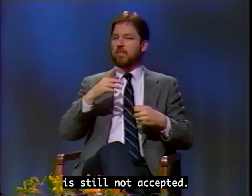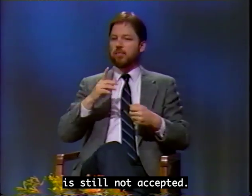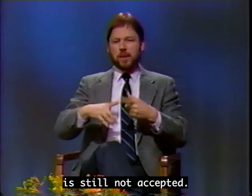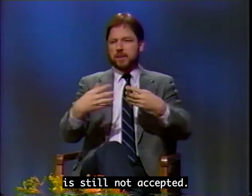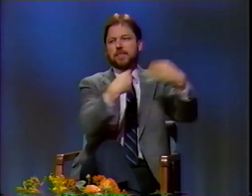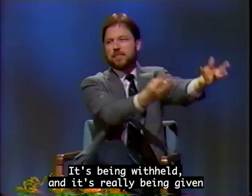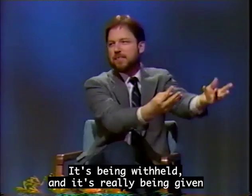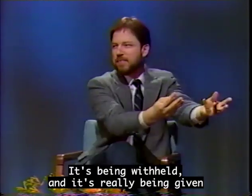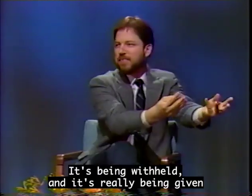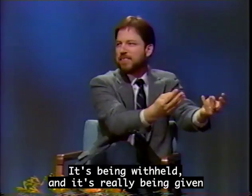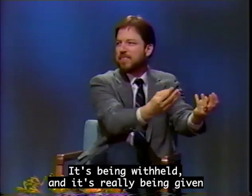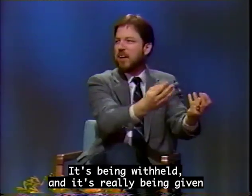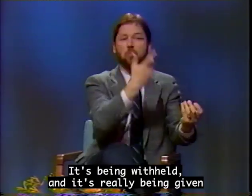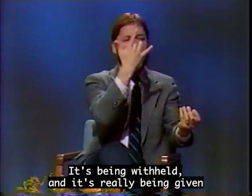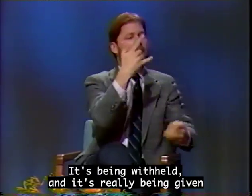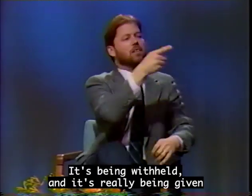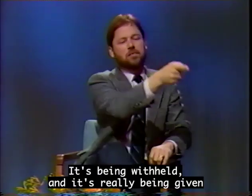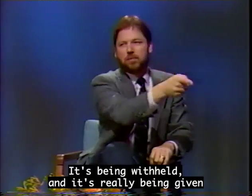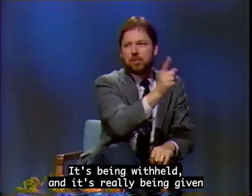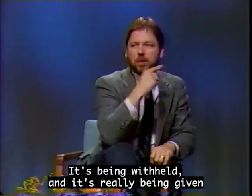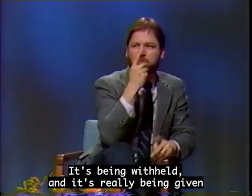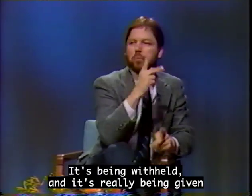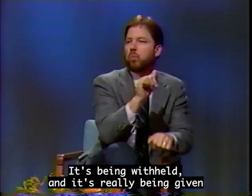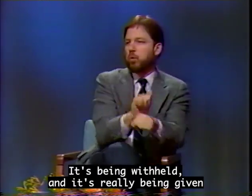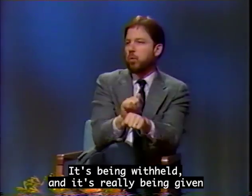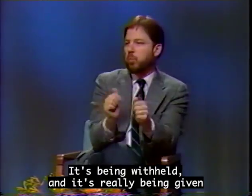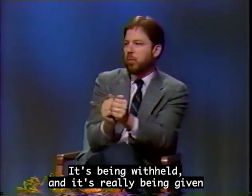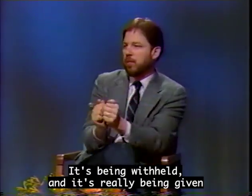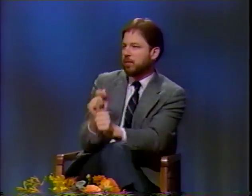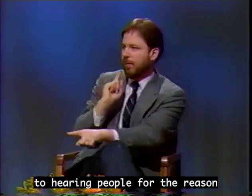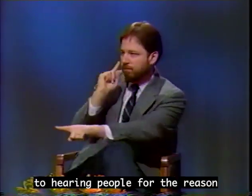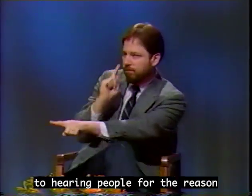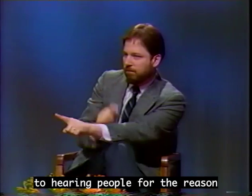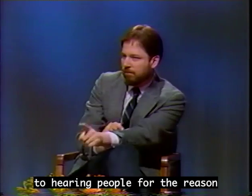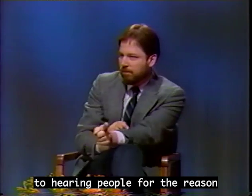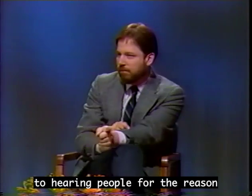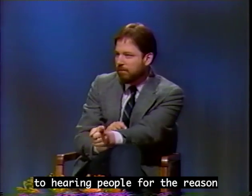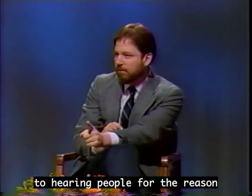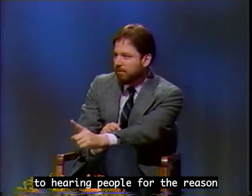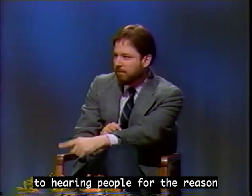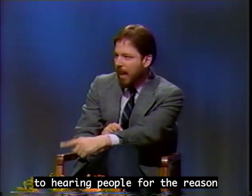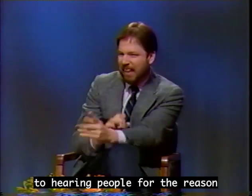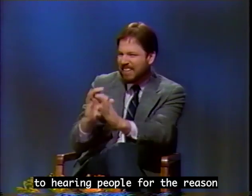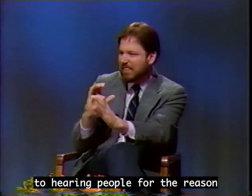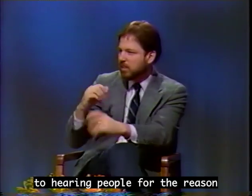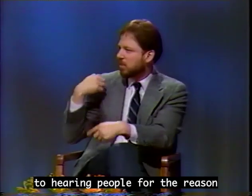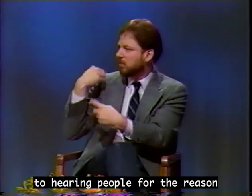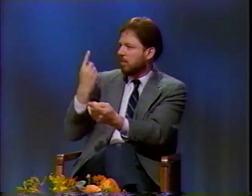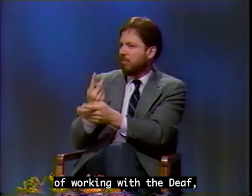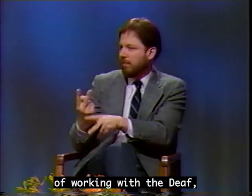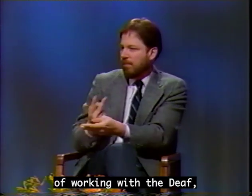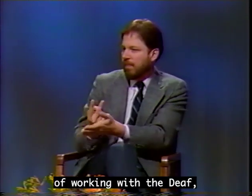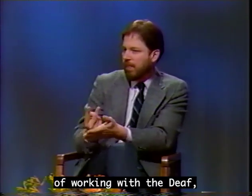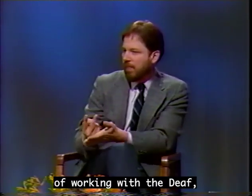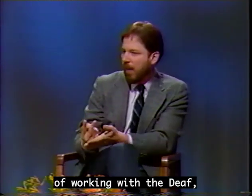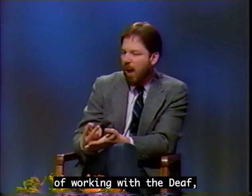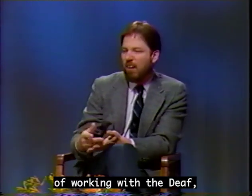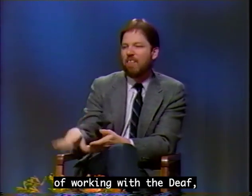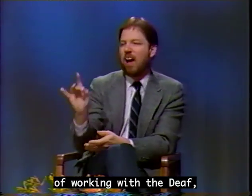accepted. It's being withheld. And it's really being given to hearing people for the reason of working with the deaf.